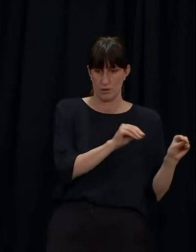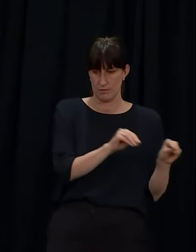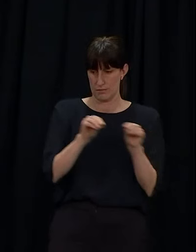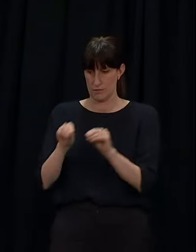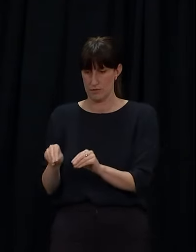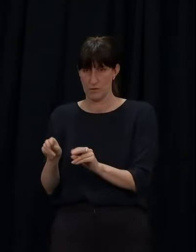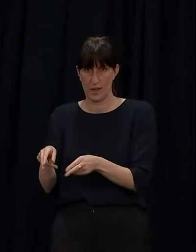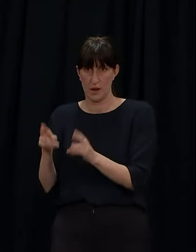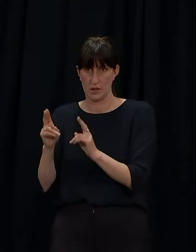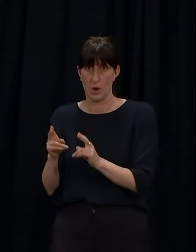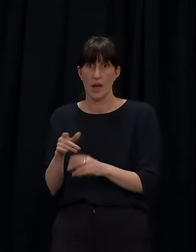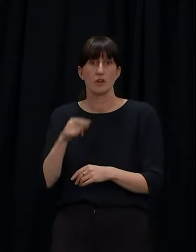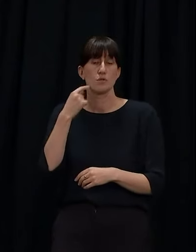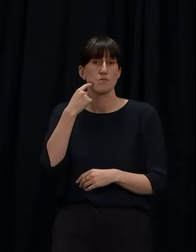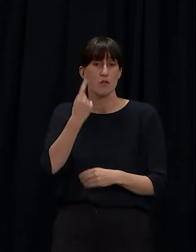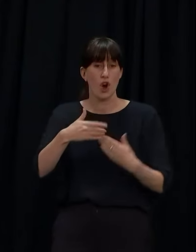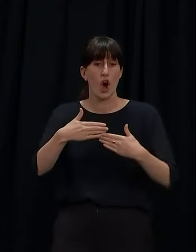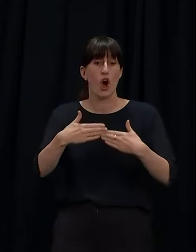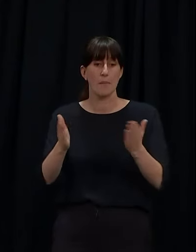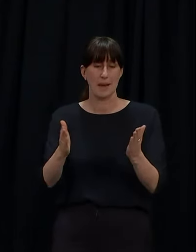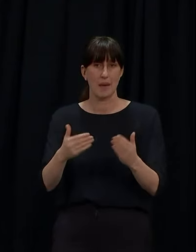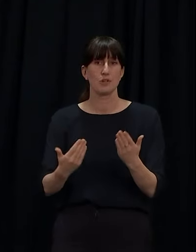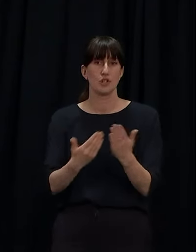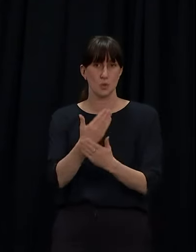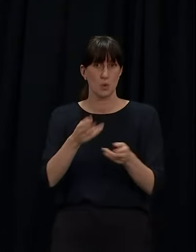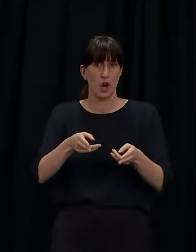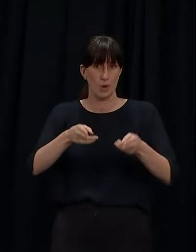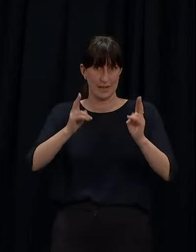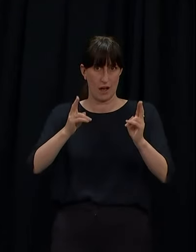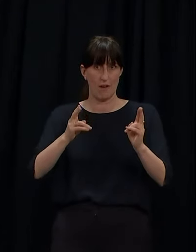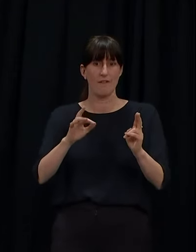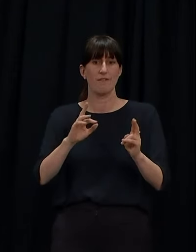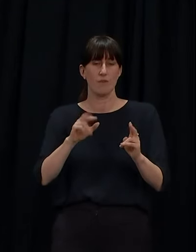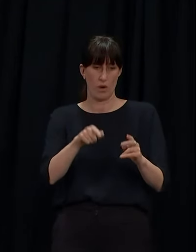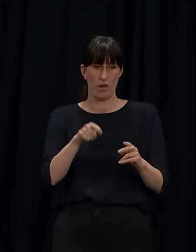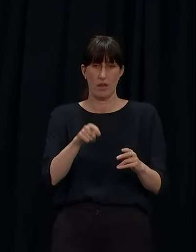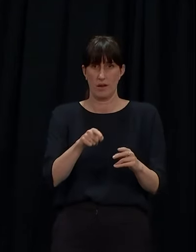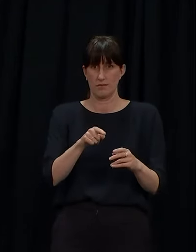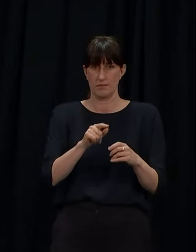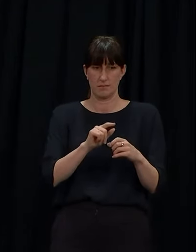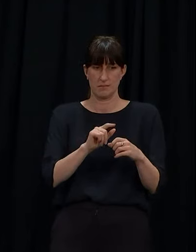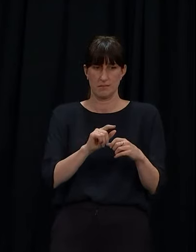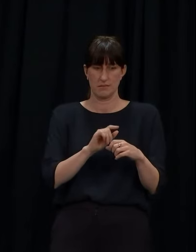online tomorrow in order to give us greater capacity. So whilst I